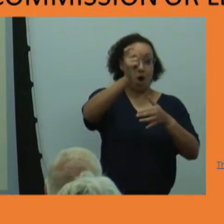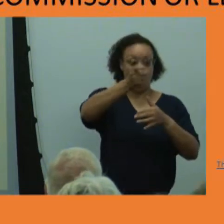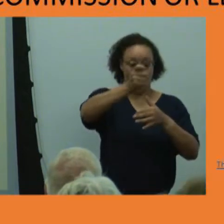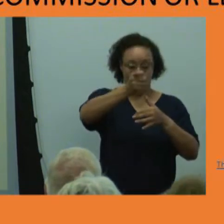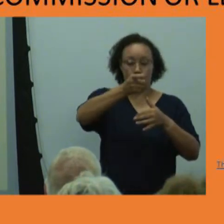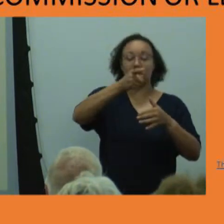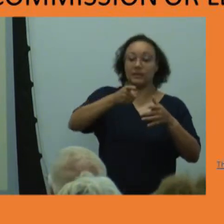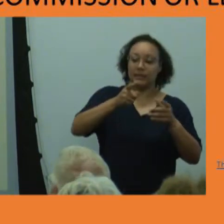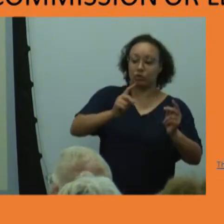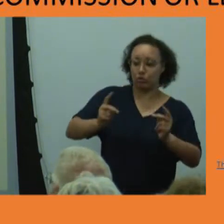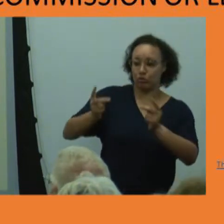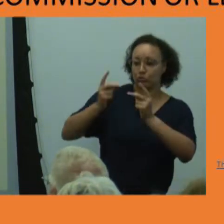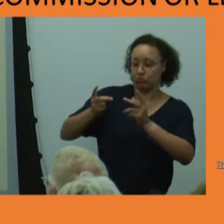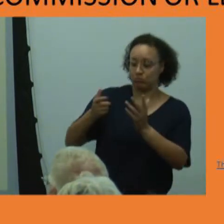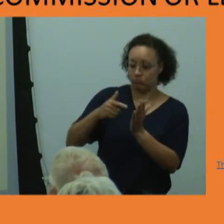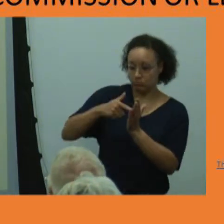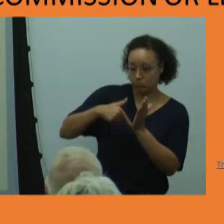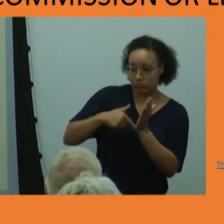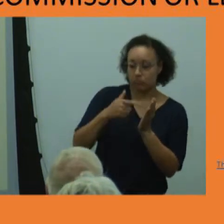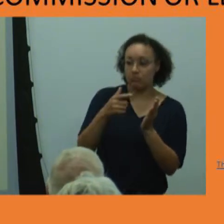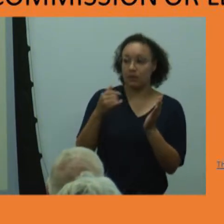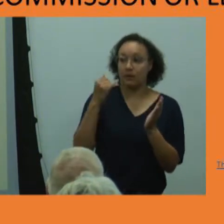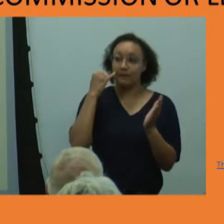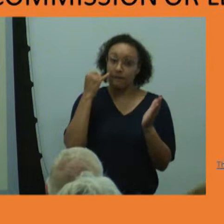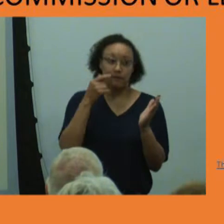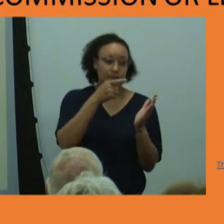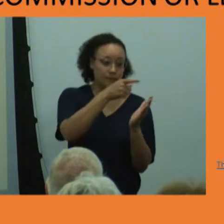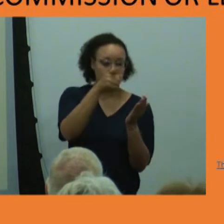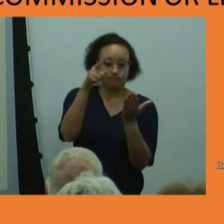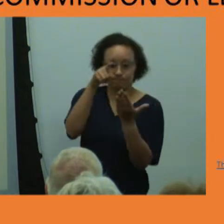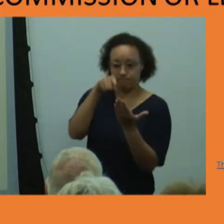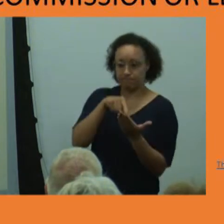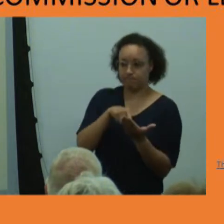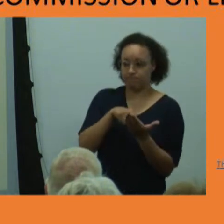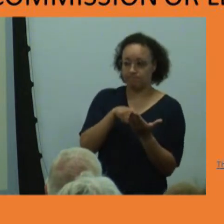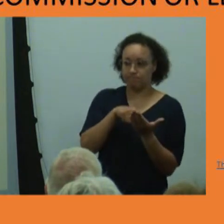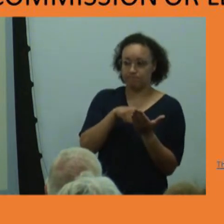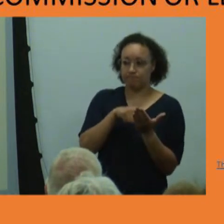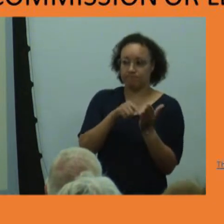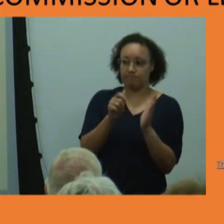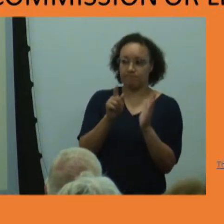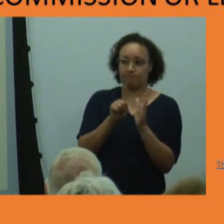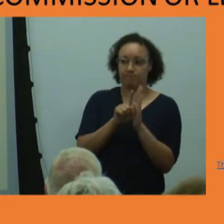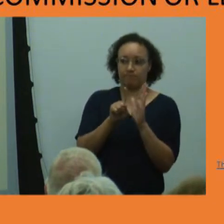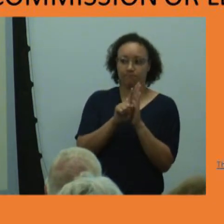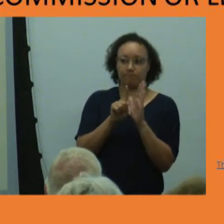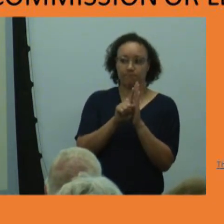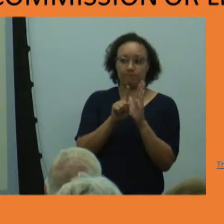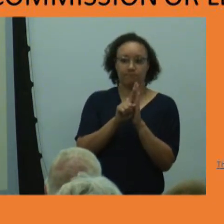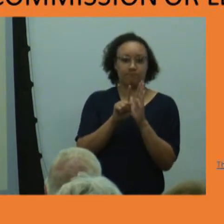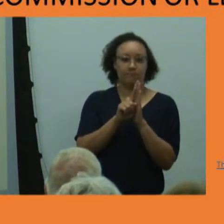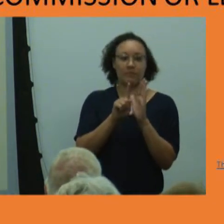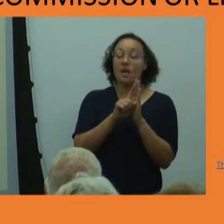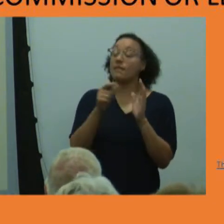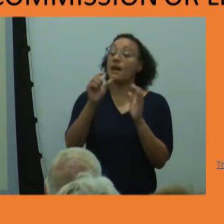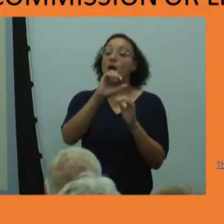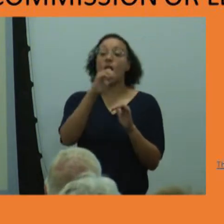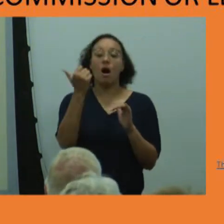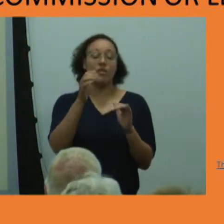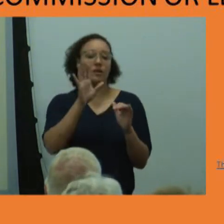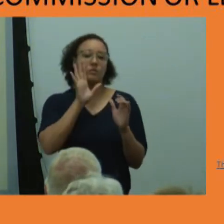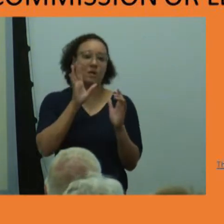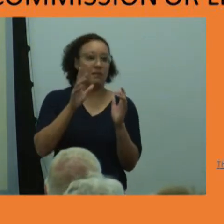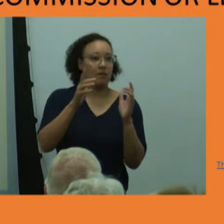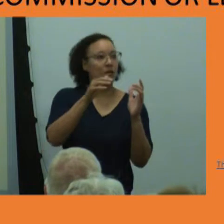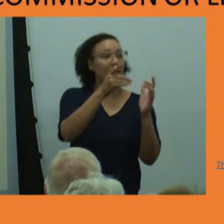not followed, the Supreme Court can send them back. And others will address the issue of what